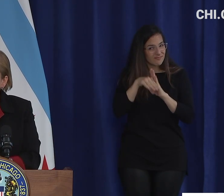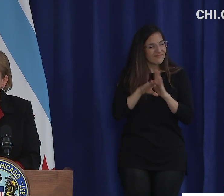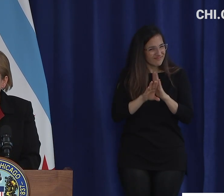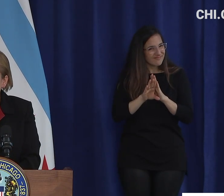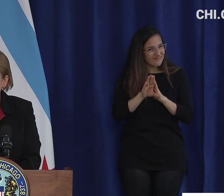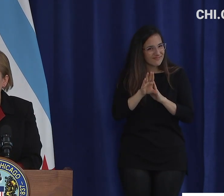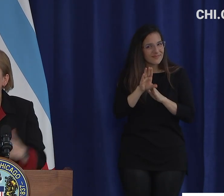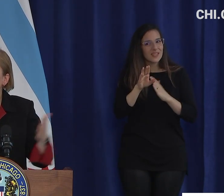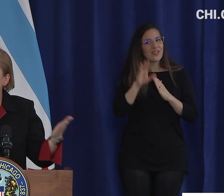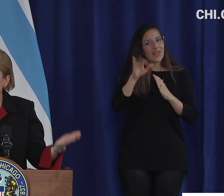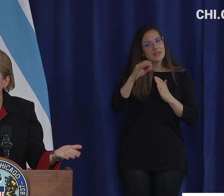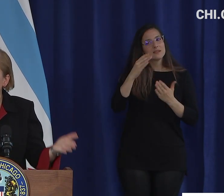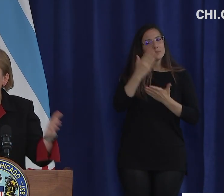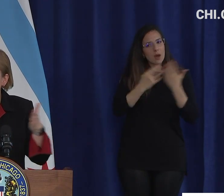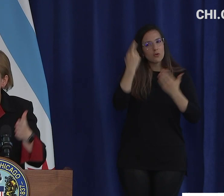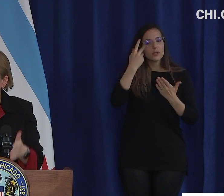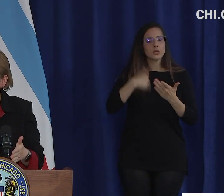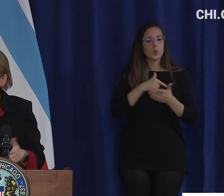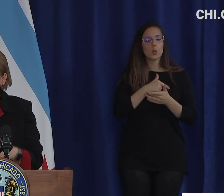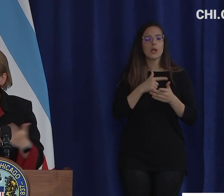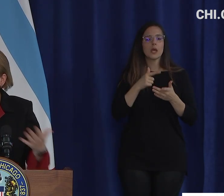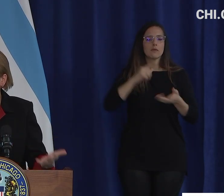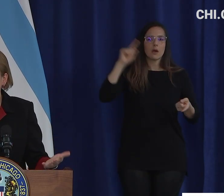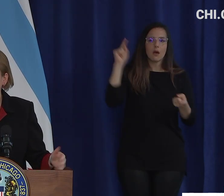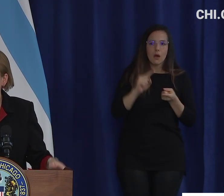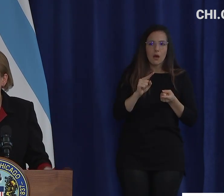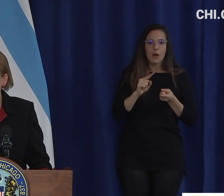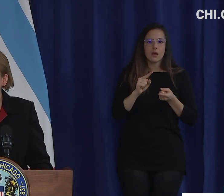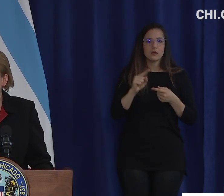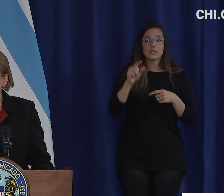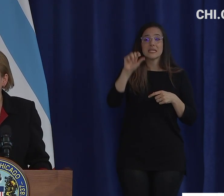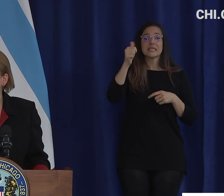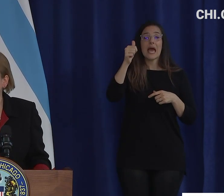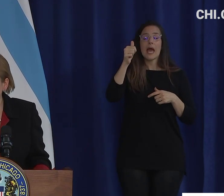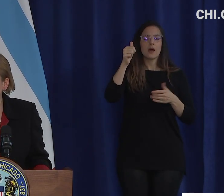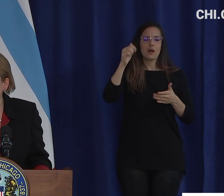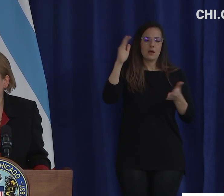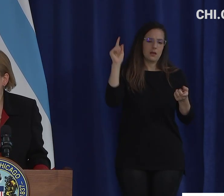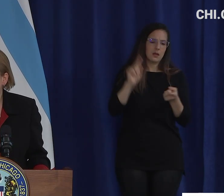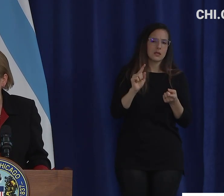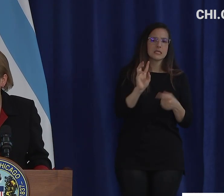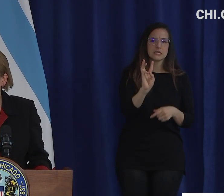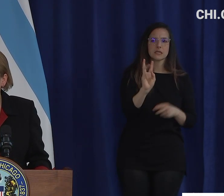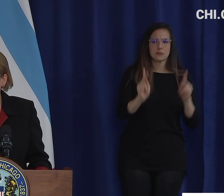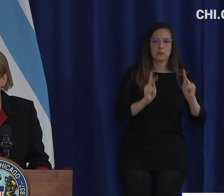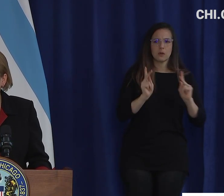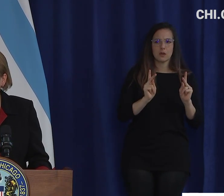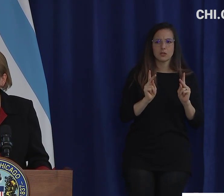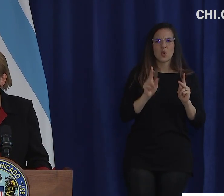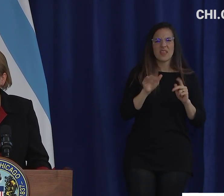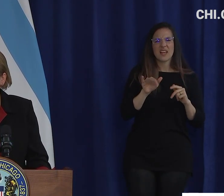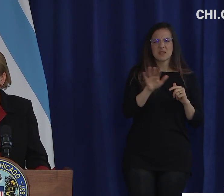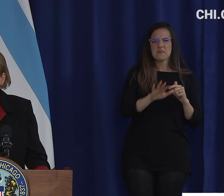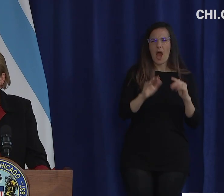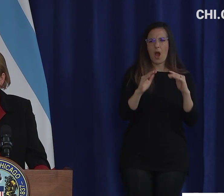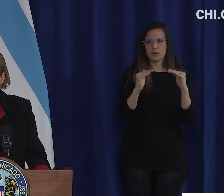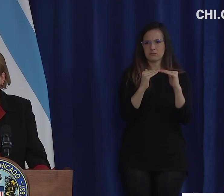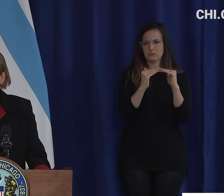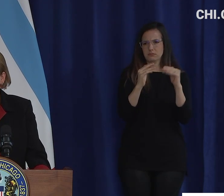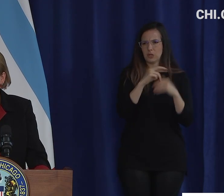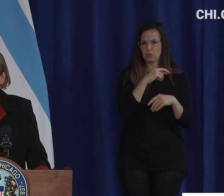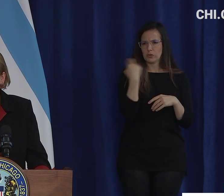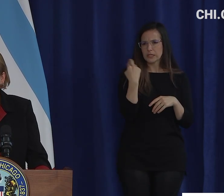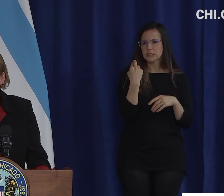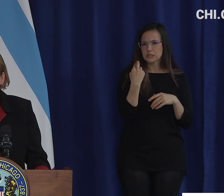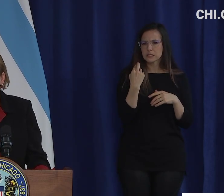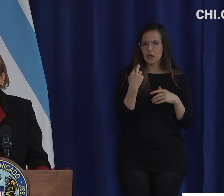those restrictions back down. Brought from 10 down to 6 is literally about the risk, again, of having people who may be without a mask